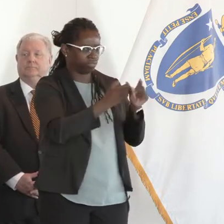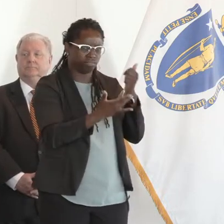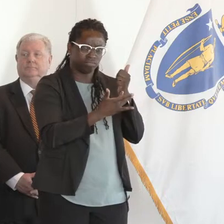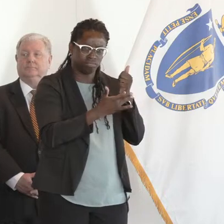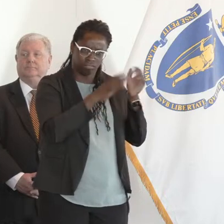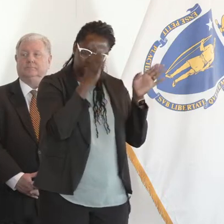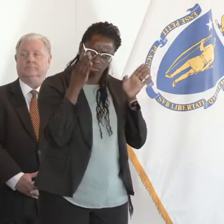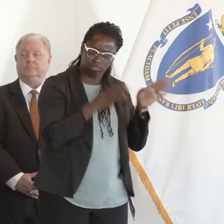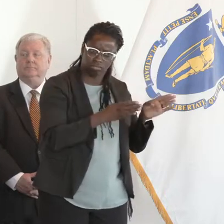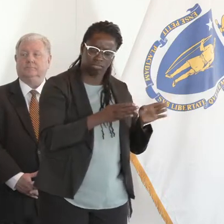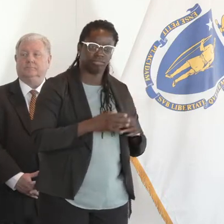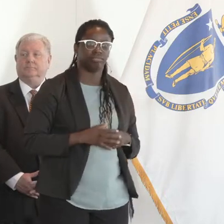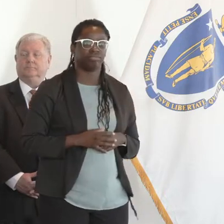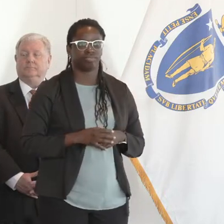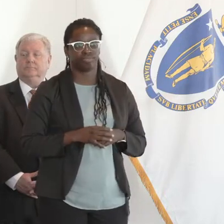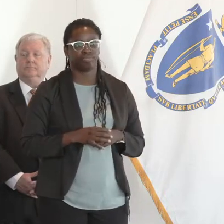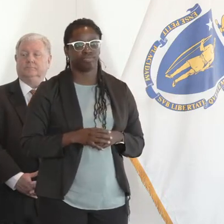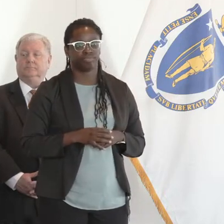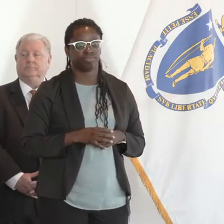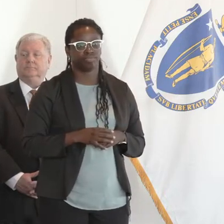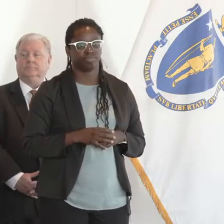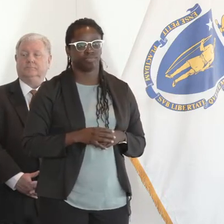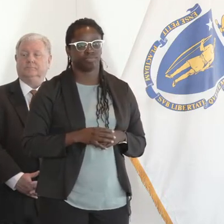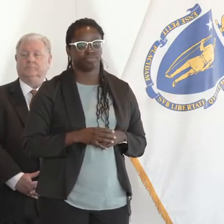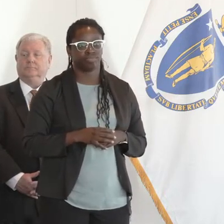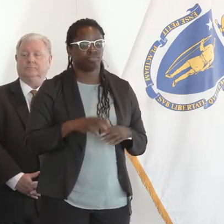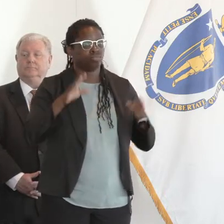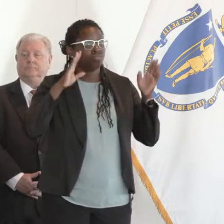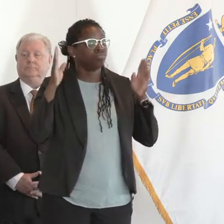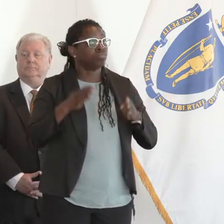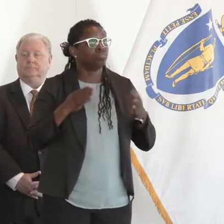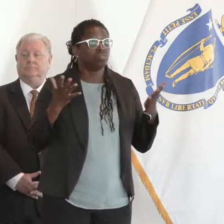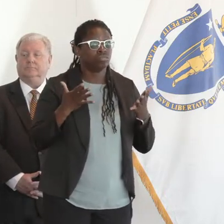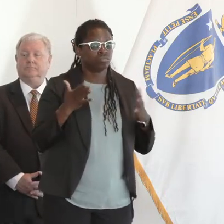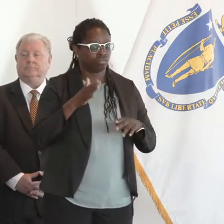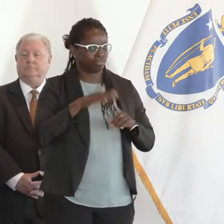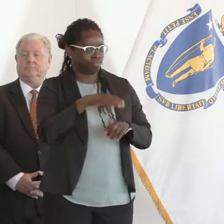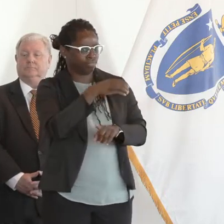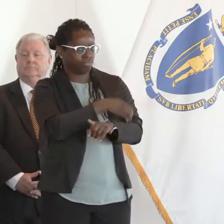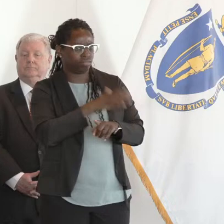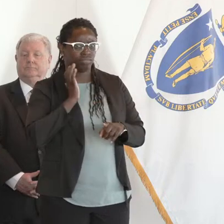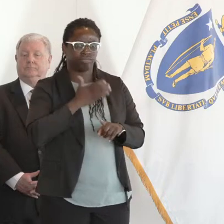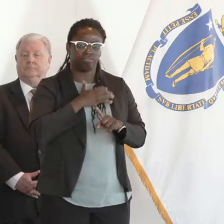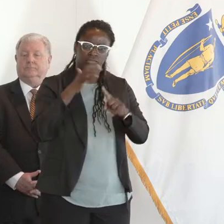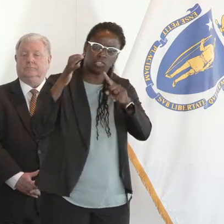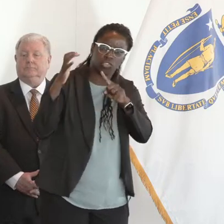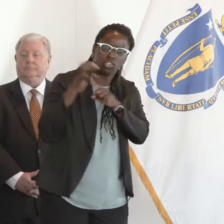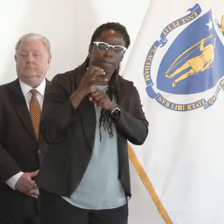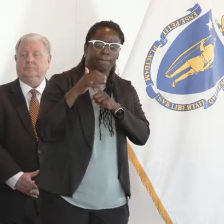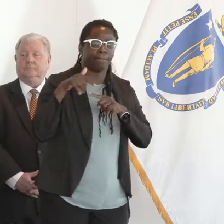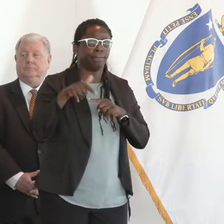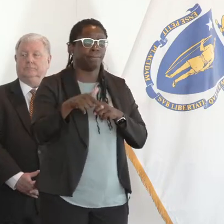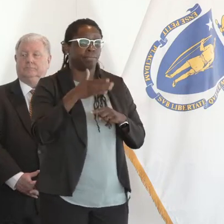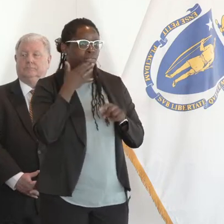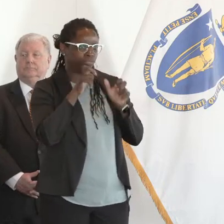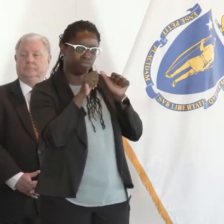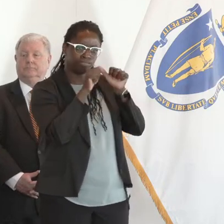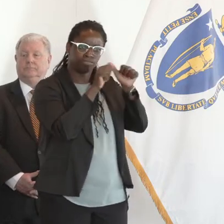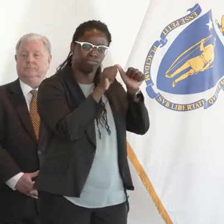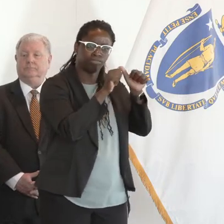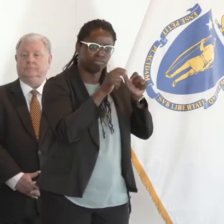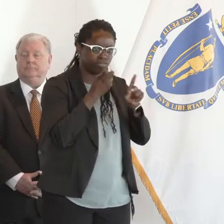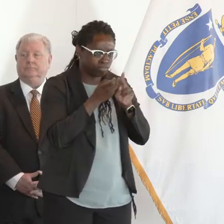technologies. We're going to focus on harnessing the power of one of our greatest sustainable shared resources, and that is offshore